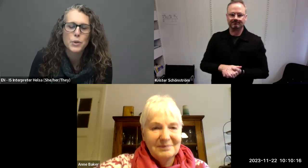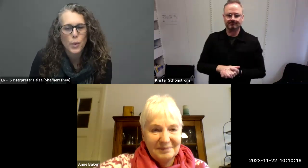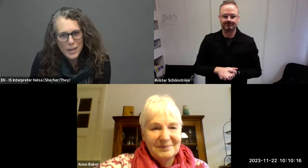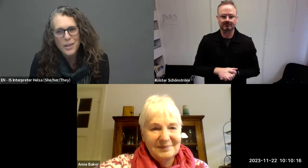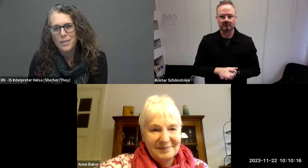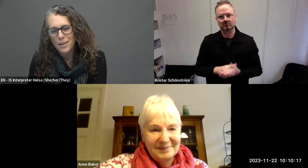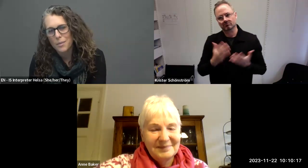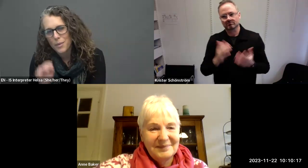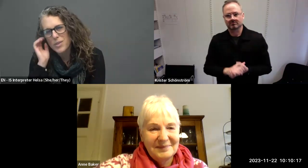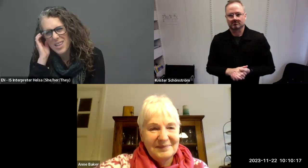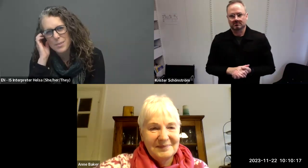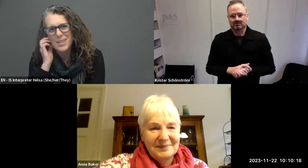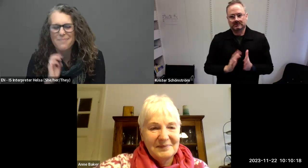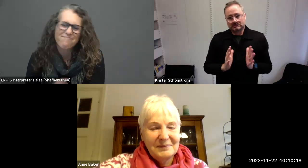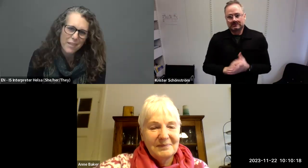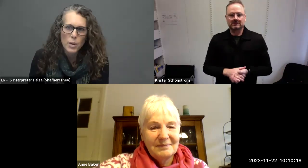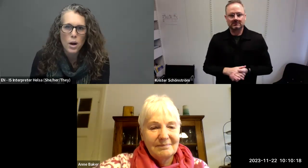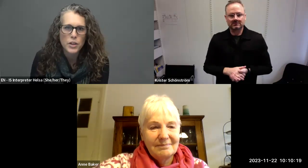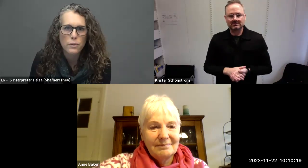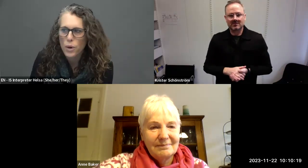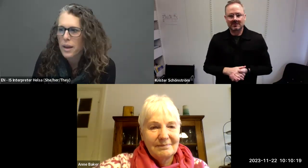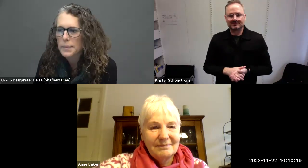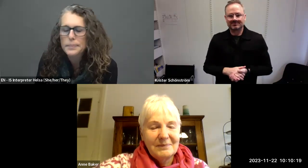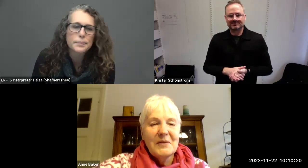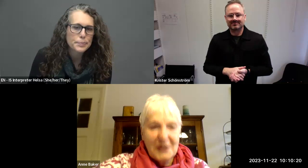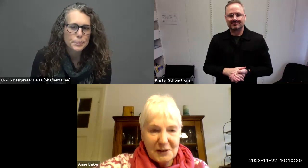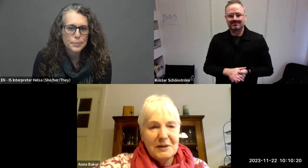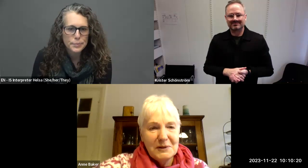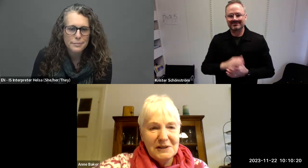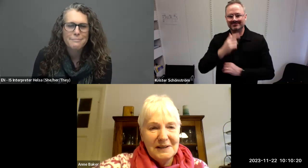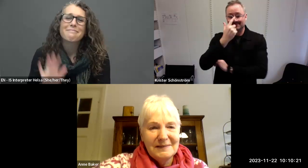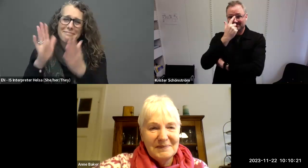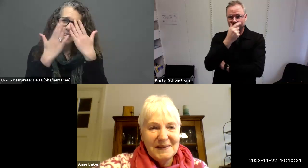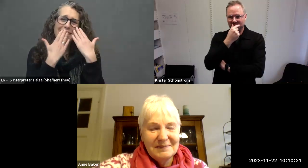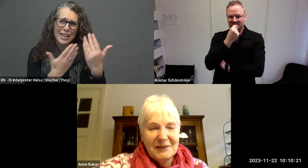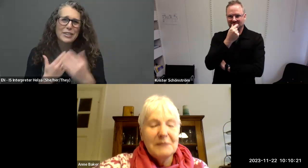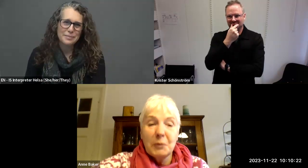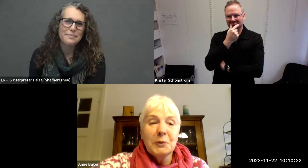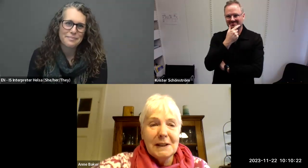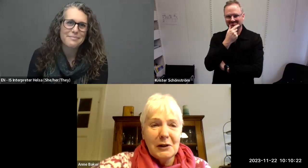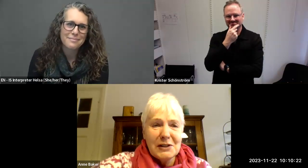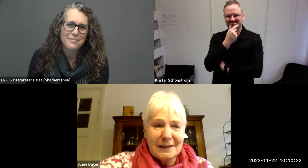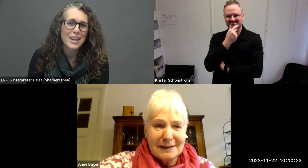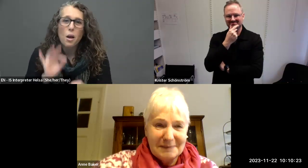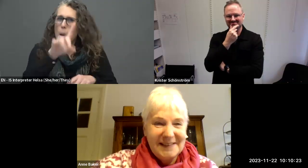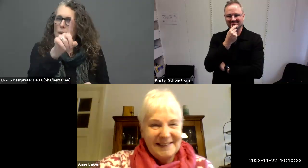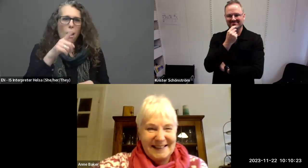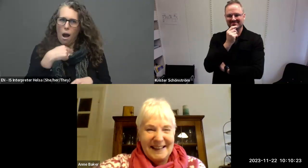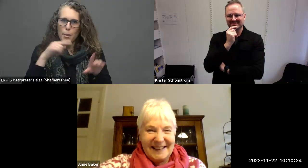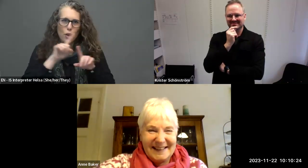comes to rating those assessments. And we wanted to avoid that. Thanks very much indeed. Great, but we'll be in